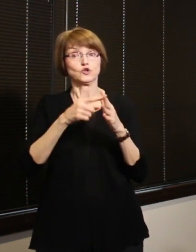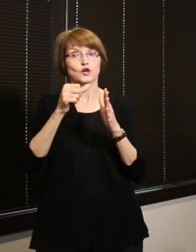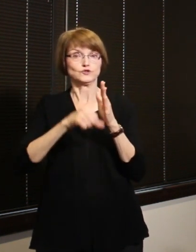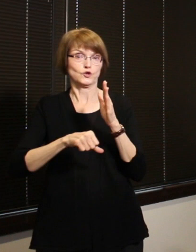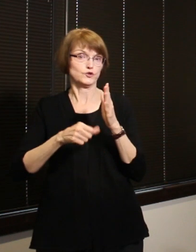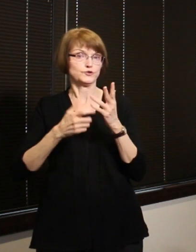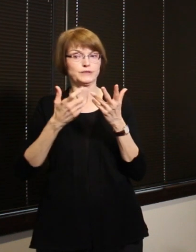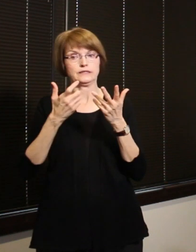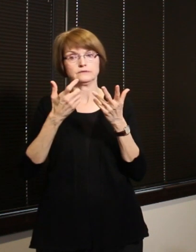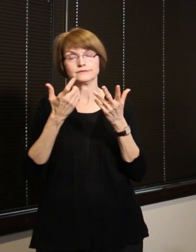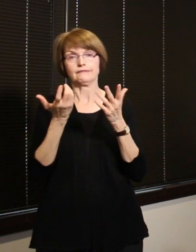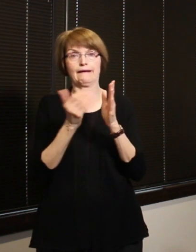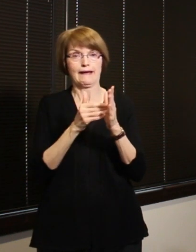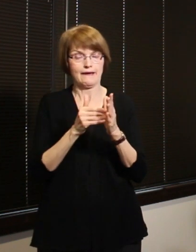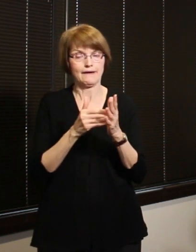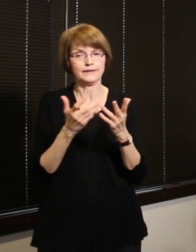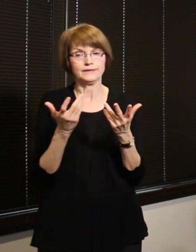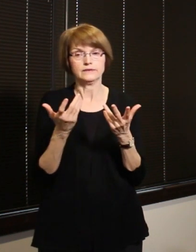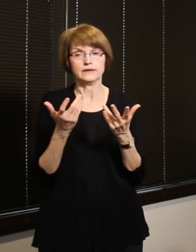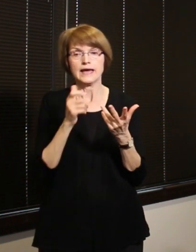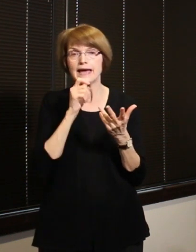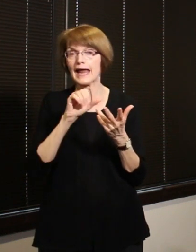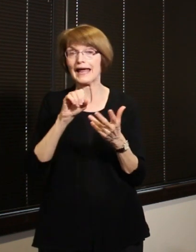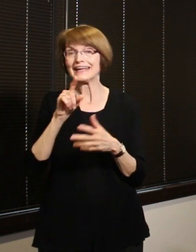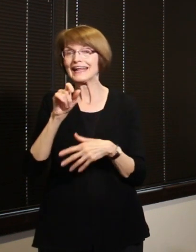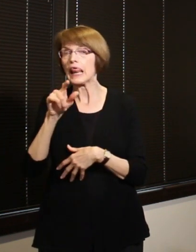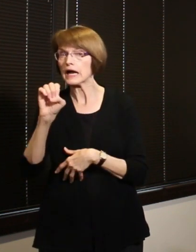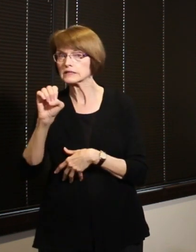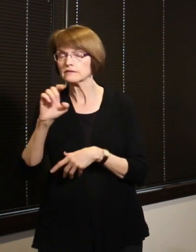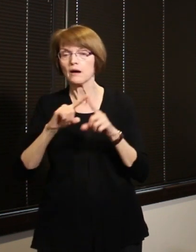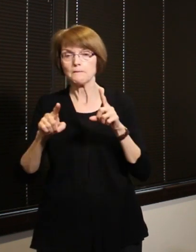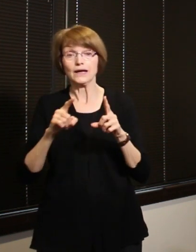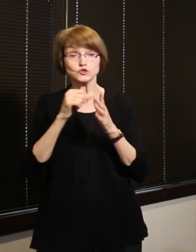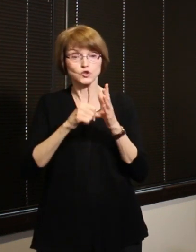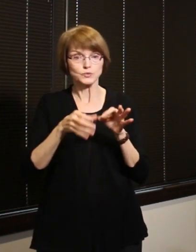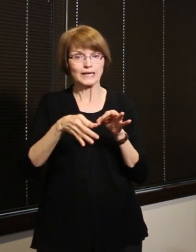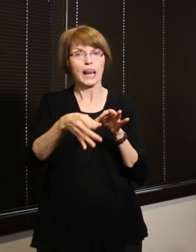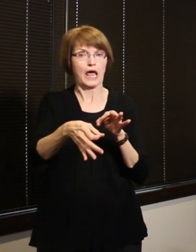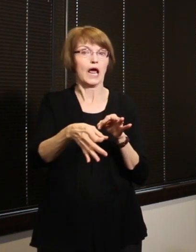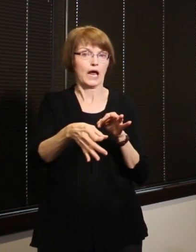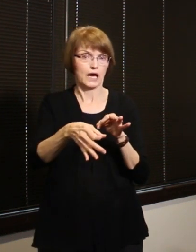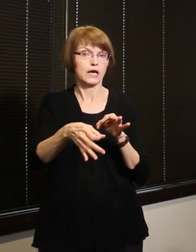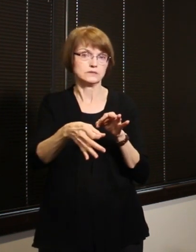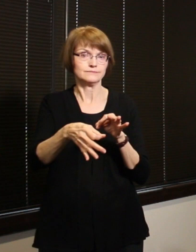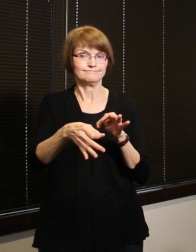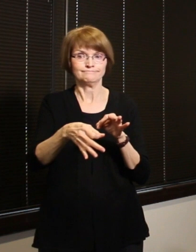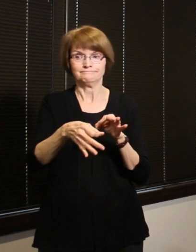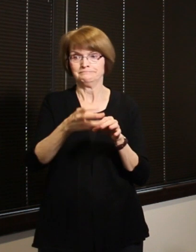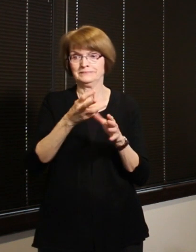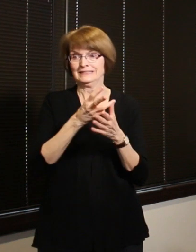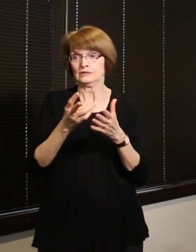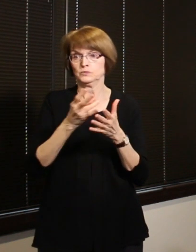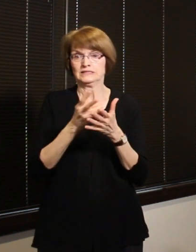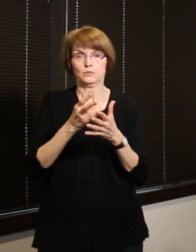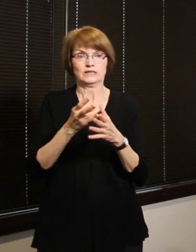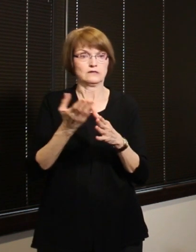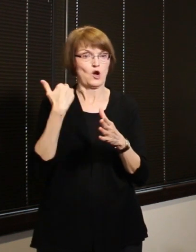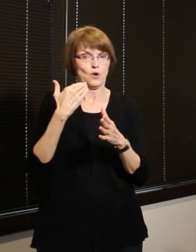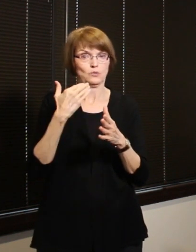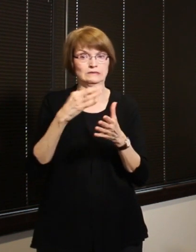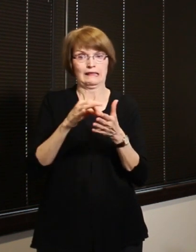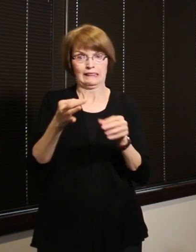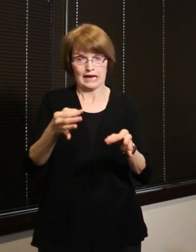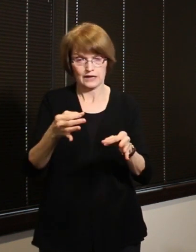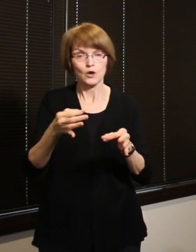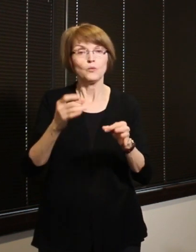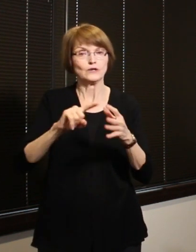or getting ramped back up as well. Not elective surgeries, but delayed surgeries from 6-7 weeks ago. And so we do